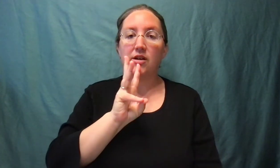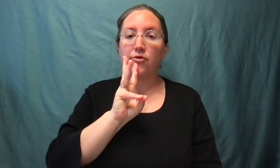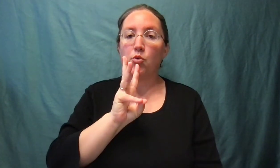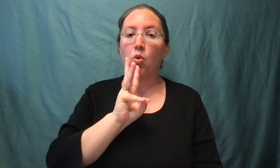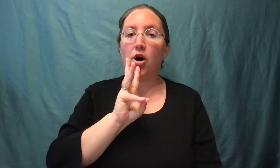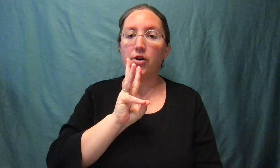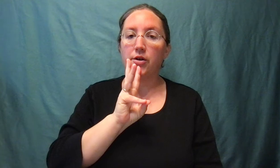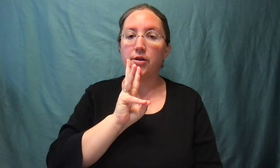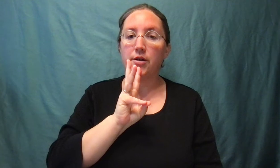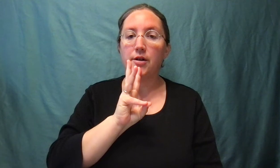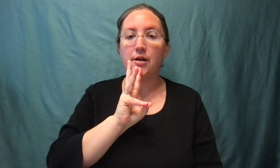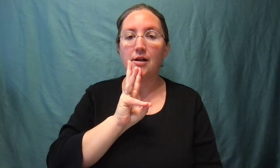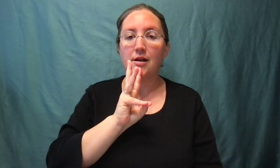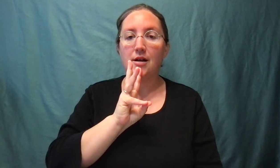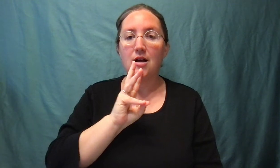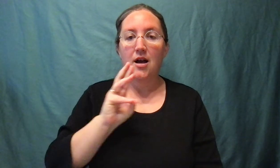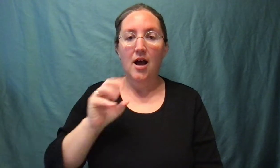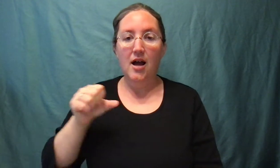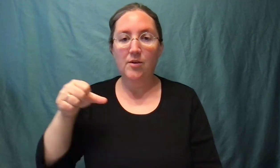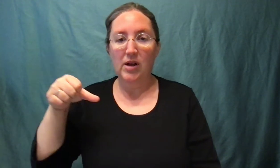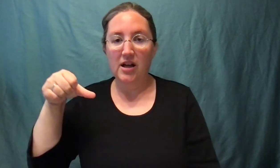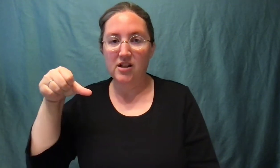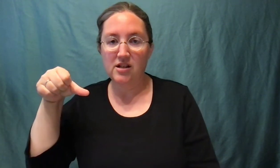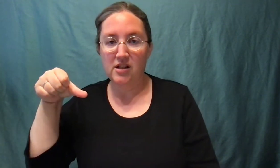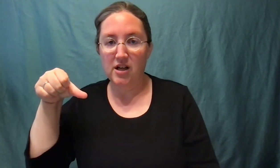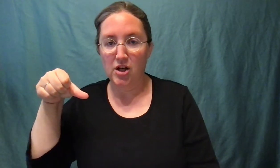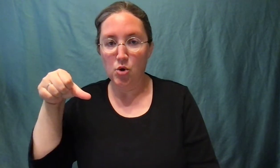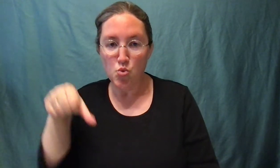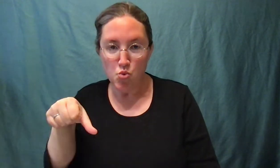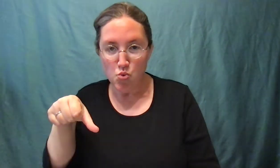for water, and then we add this at the end.